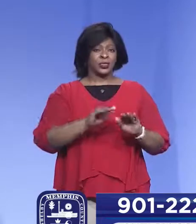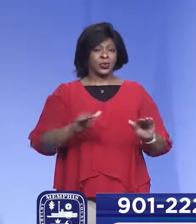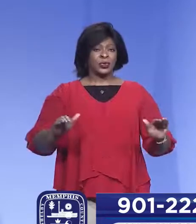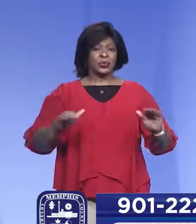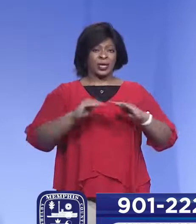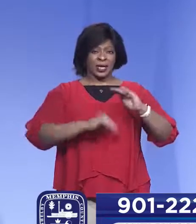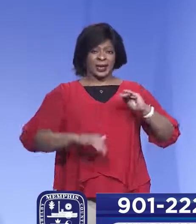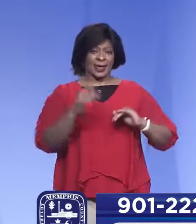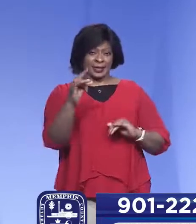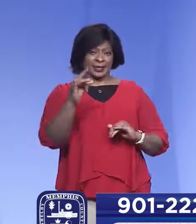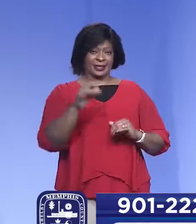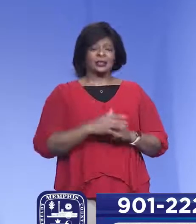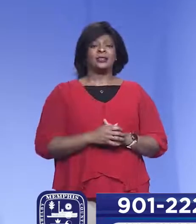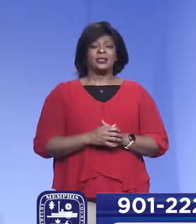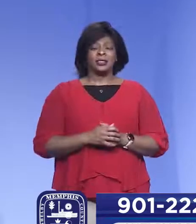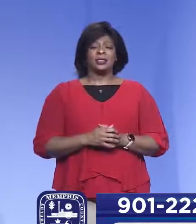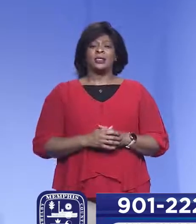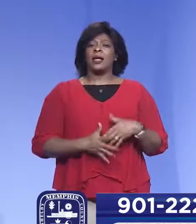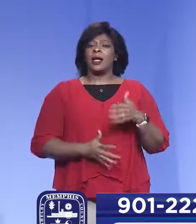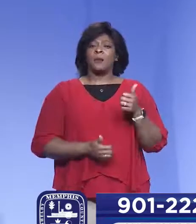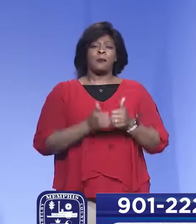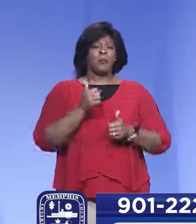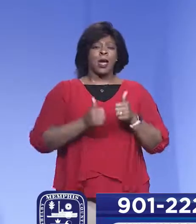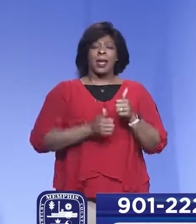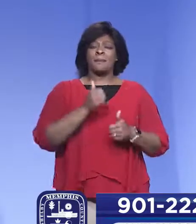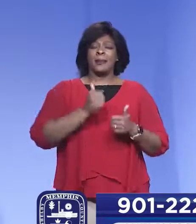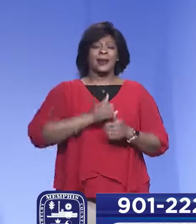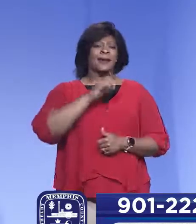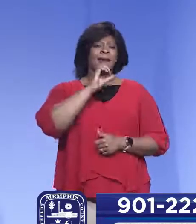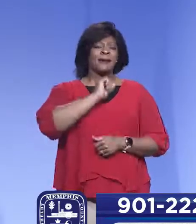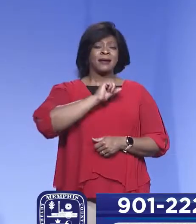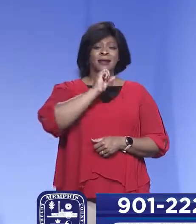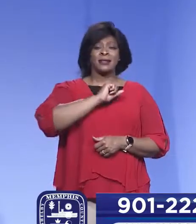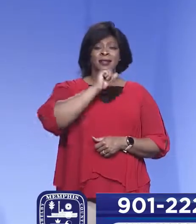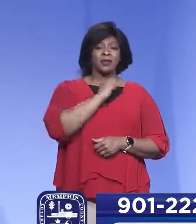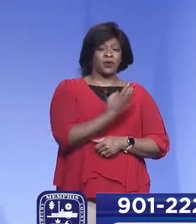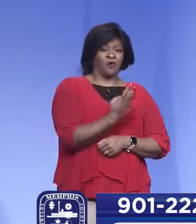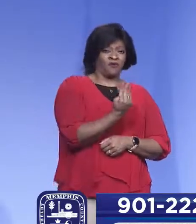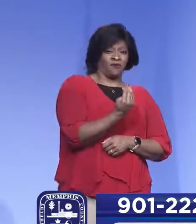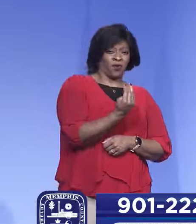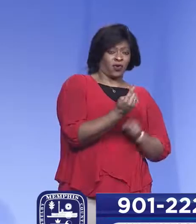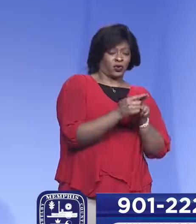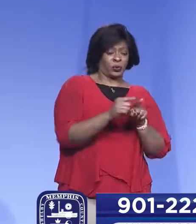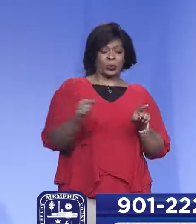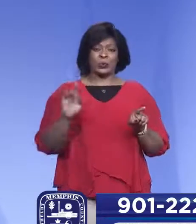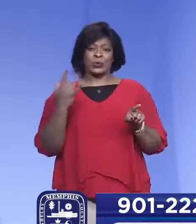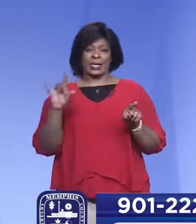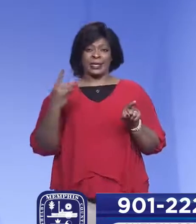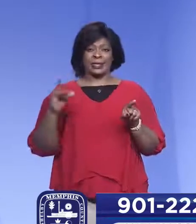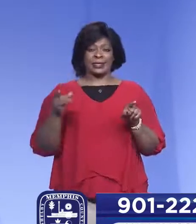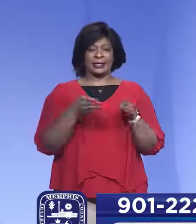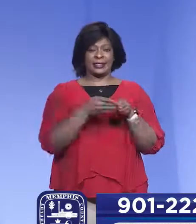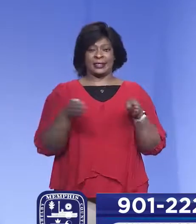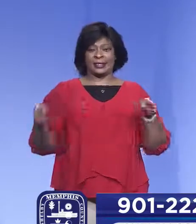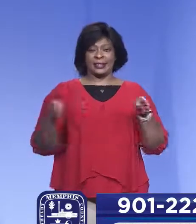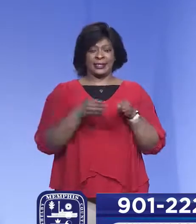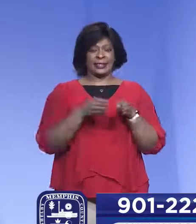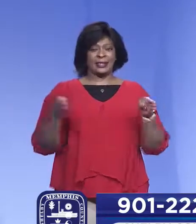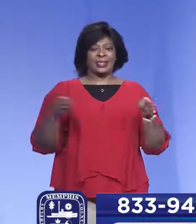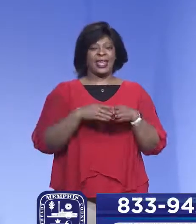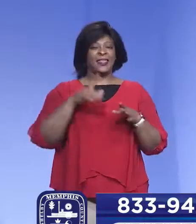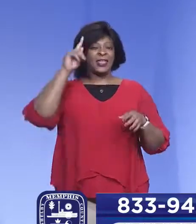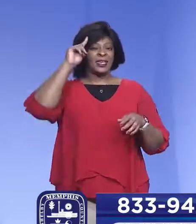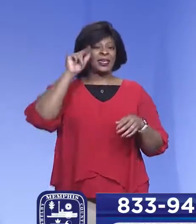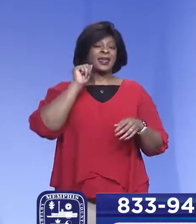children, it is primarily the ages 14 to 18, more your